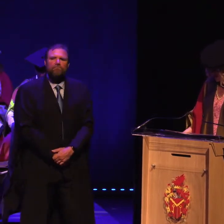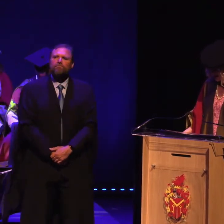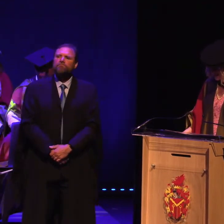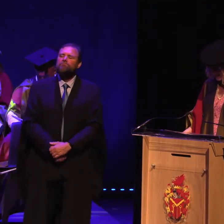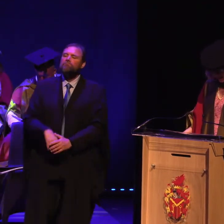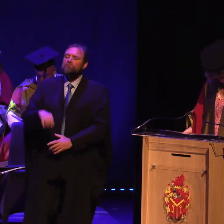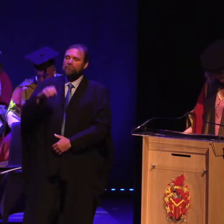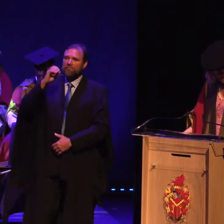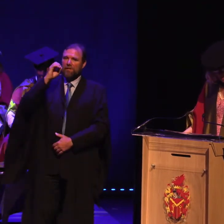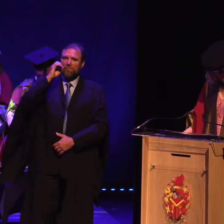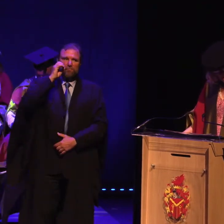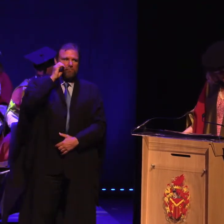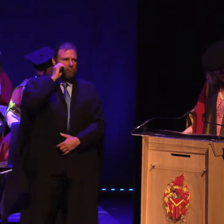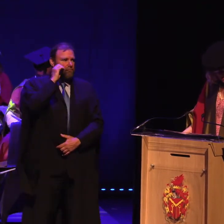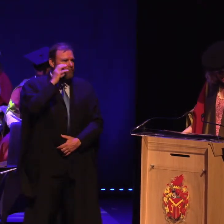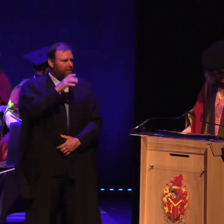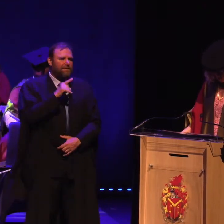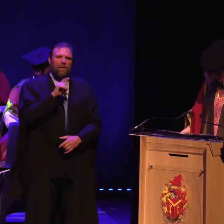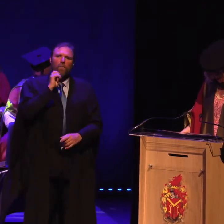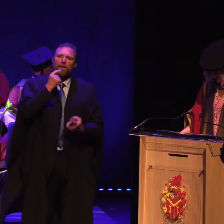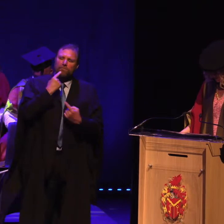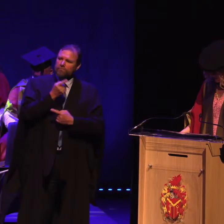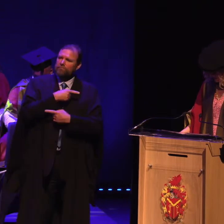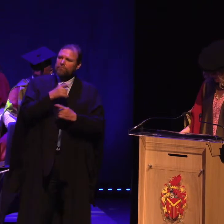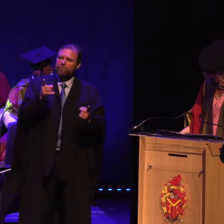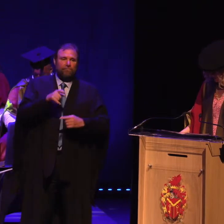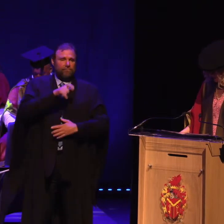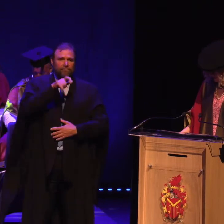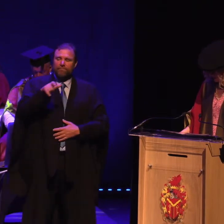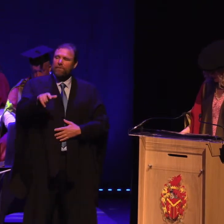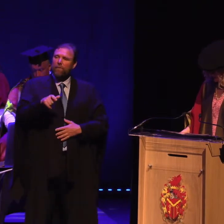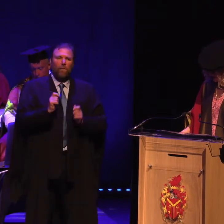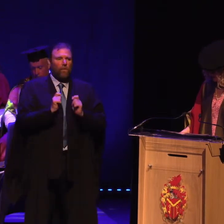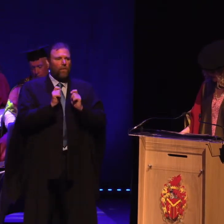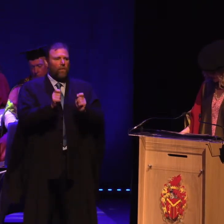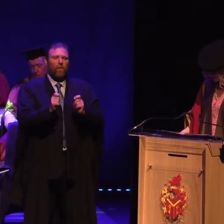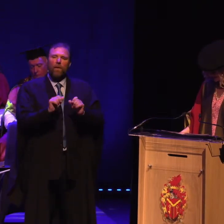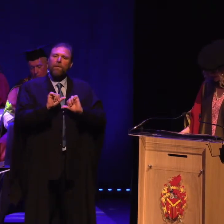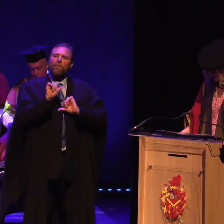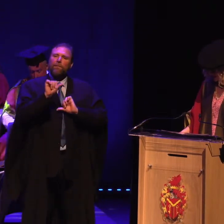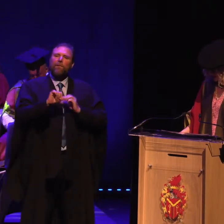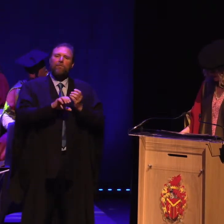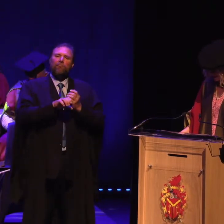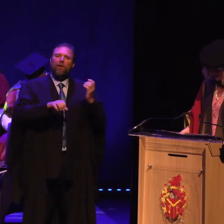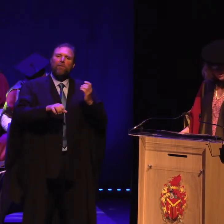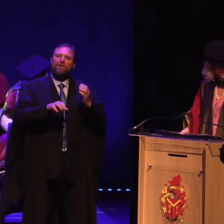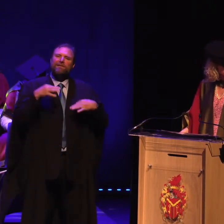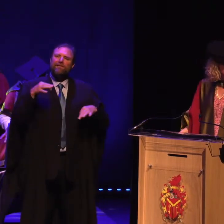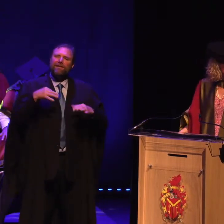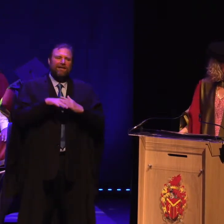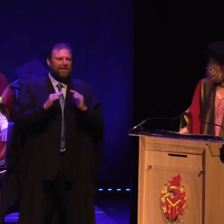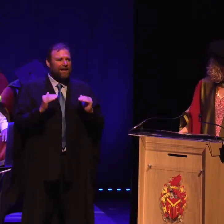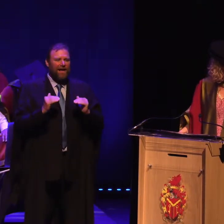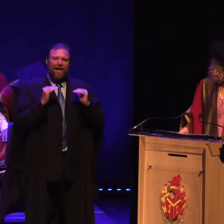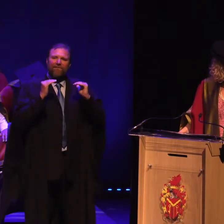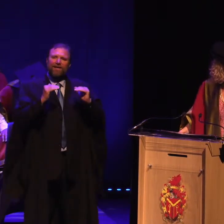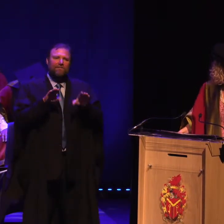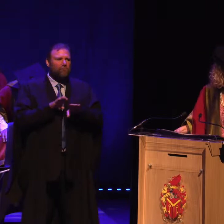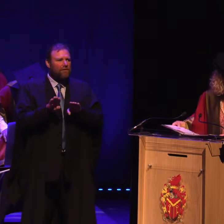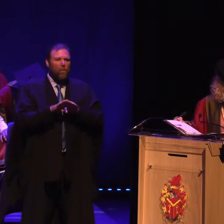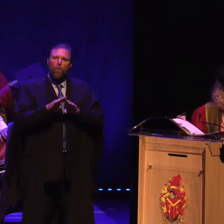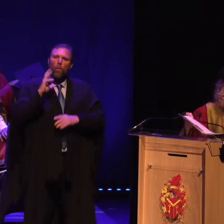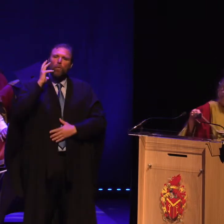Professor Bei Sao will announce the students who have been awarded Postgraduate Certificate in Advanced Practice